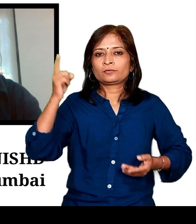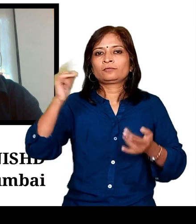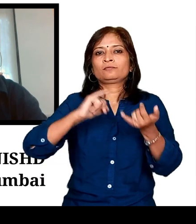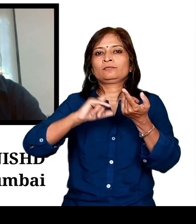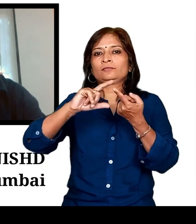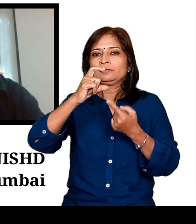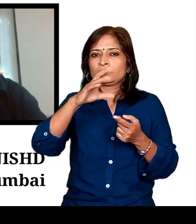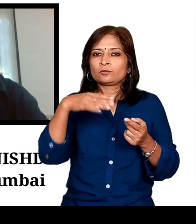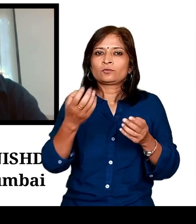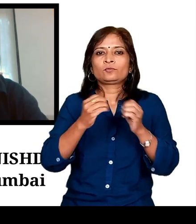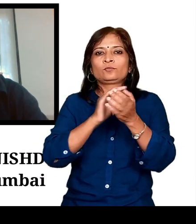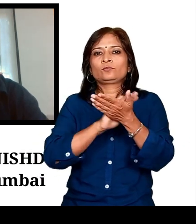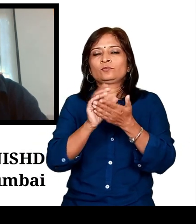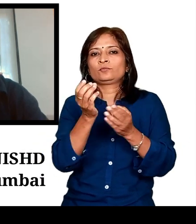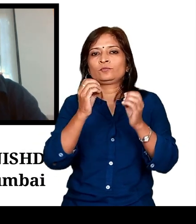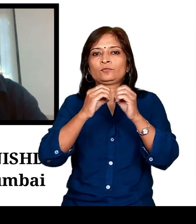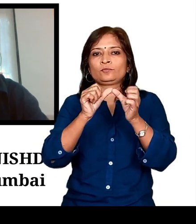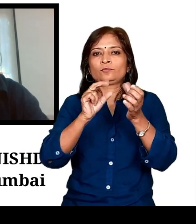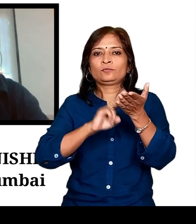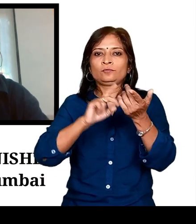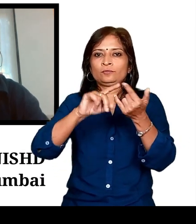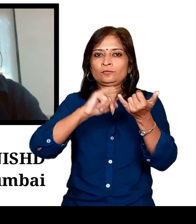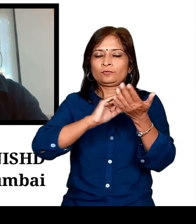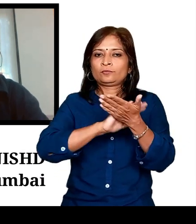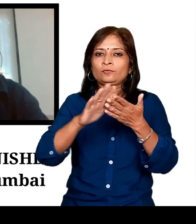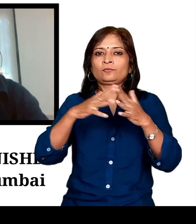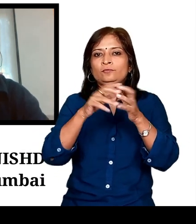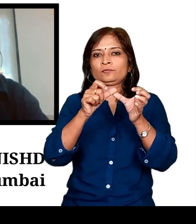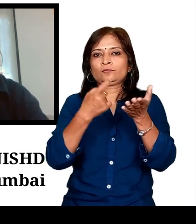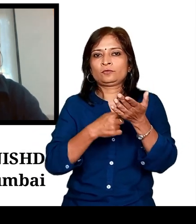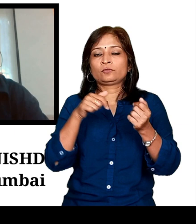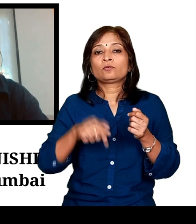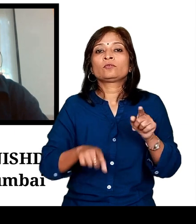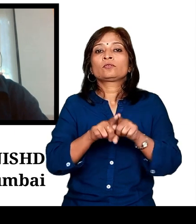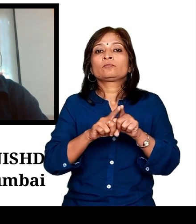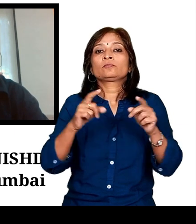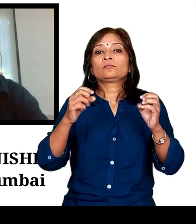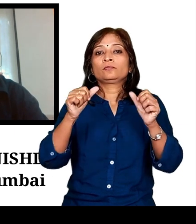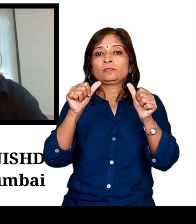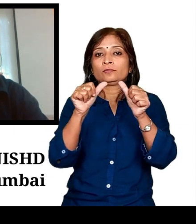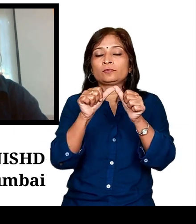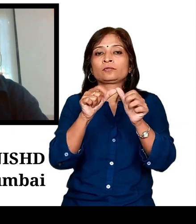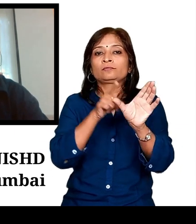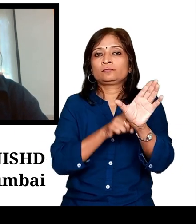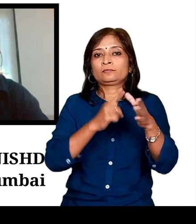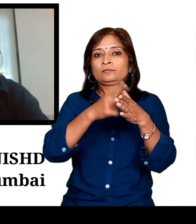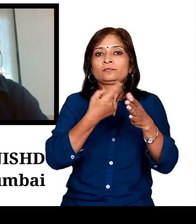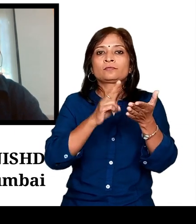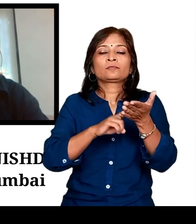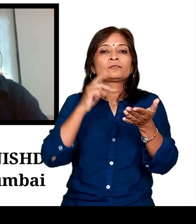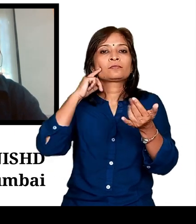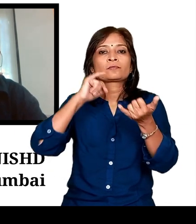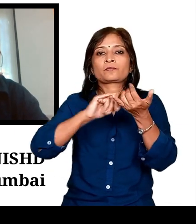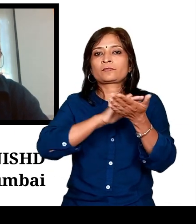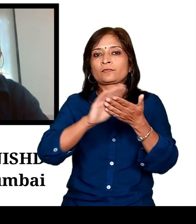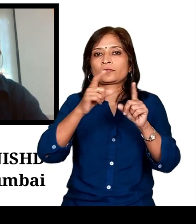Secunderabad, Bhubaneswar. Along with this, we have under the administration of Aliya Arjung National Institute, we have CRC,